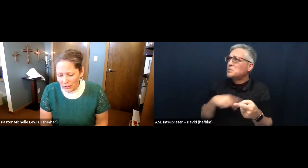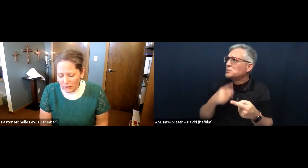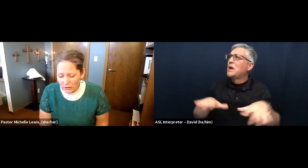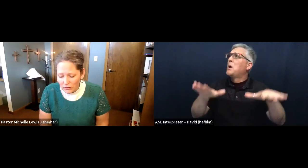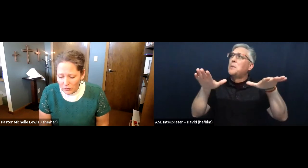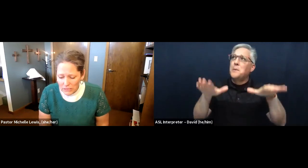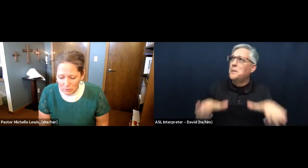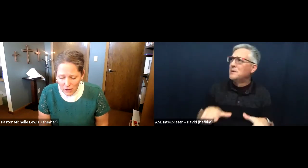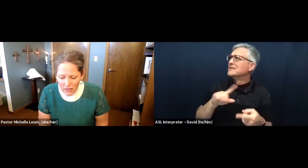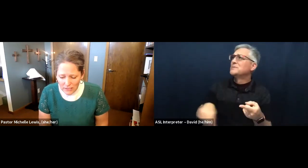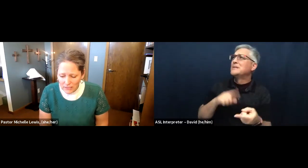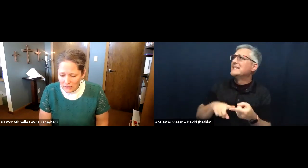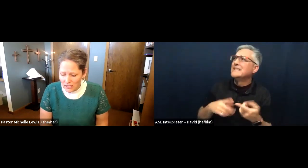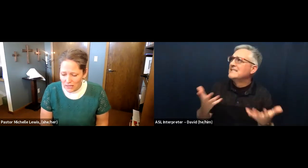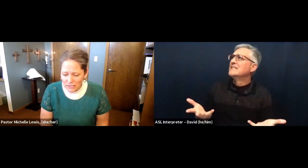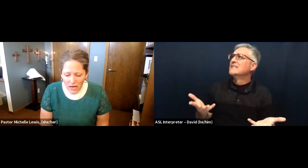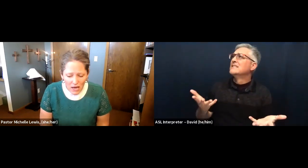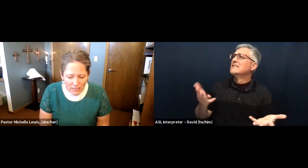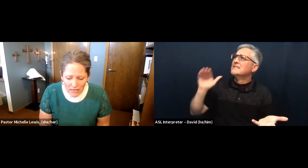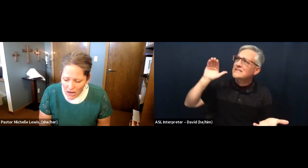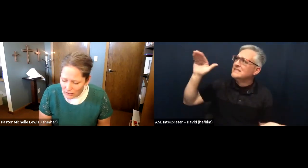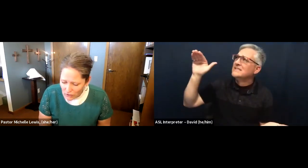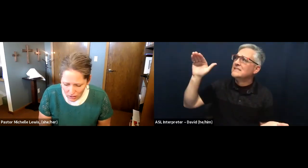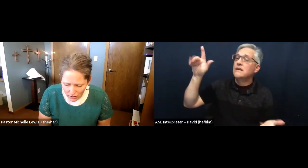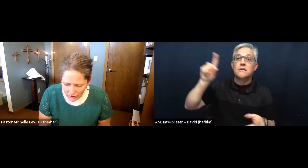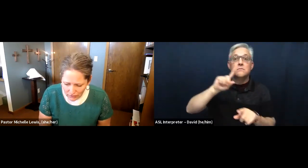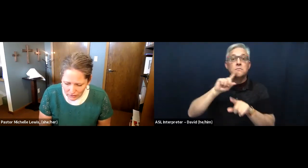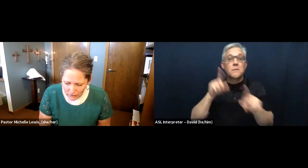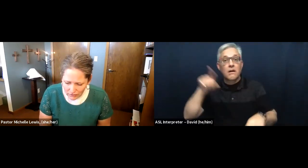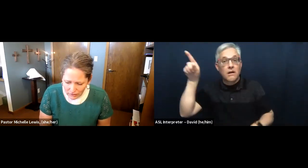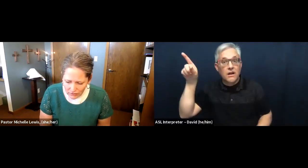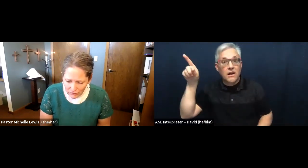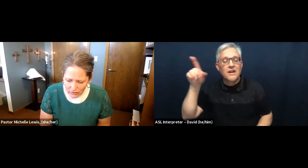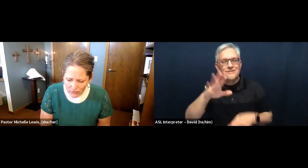And we hear a response that says, not long,